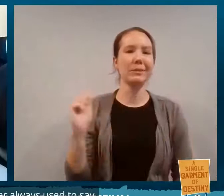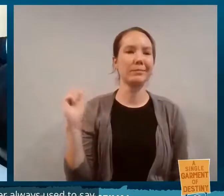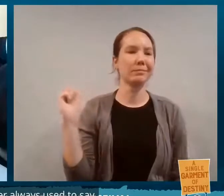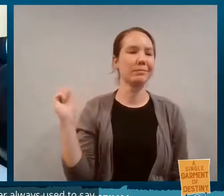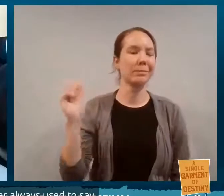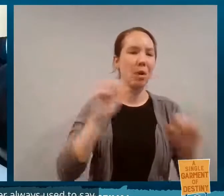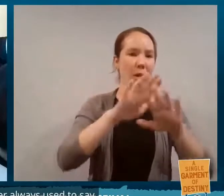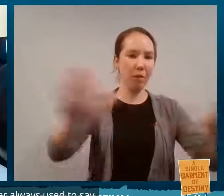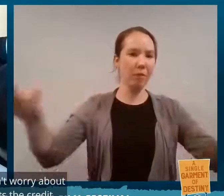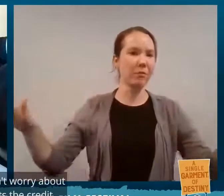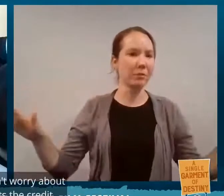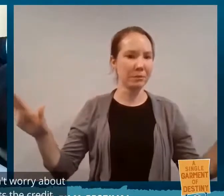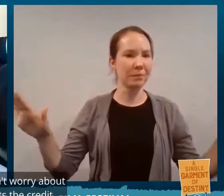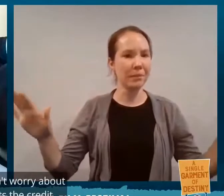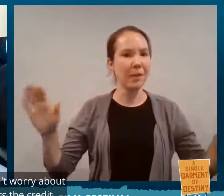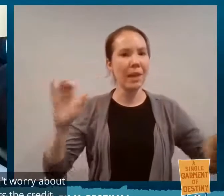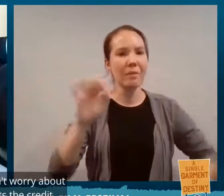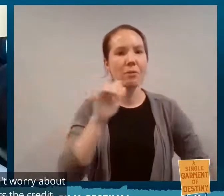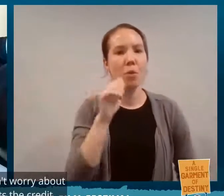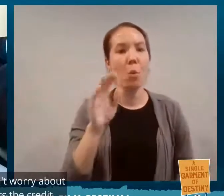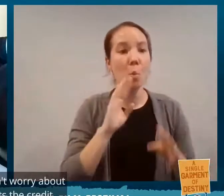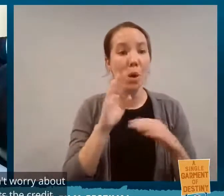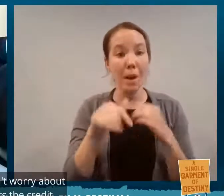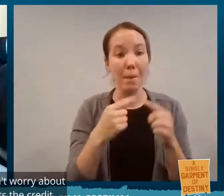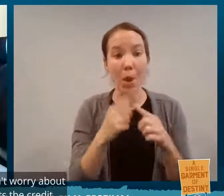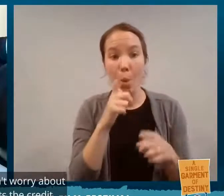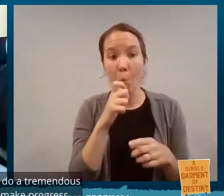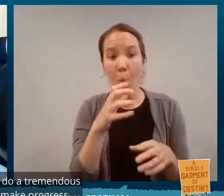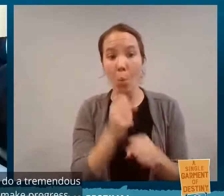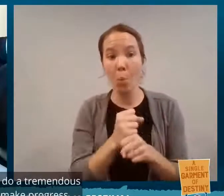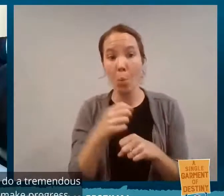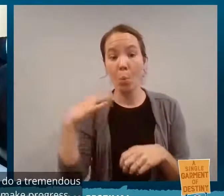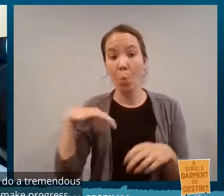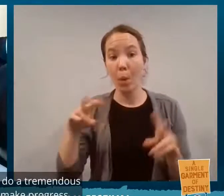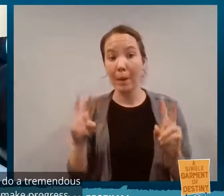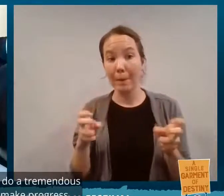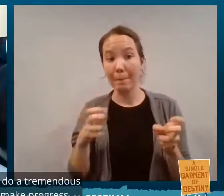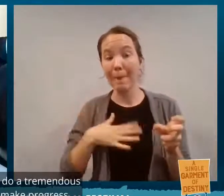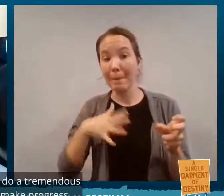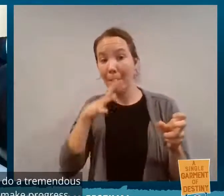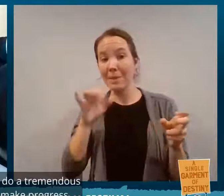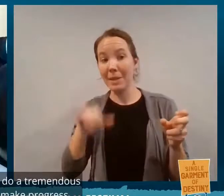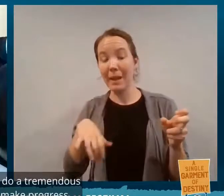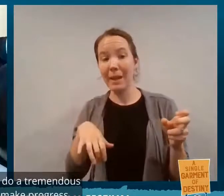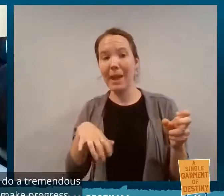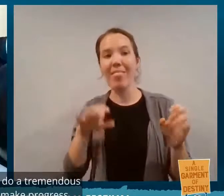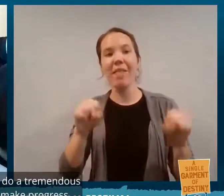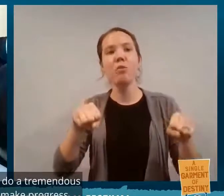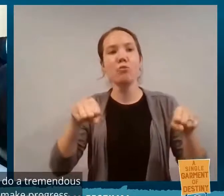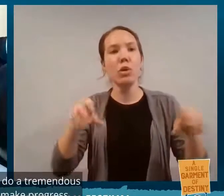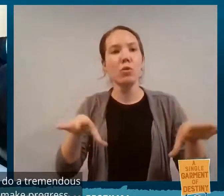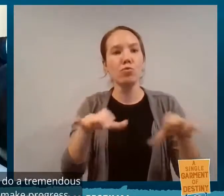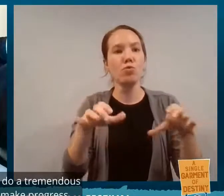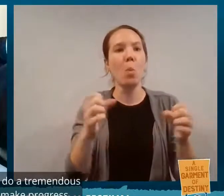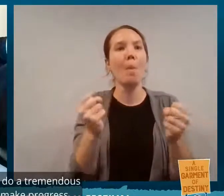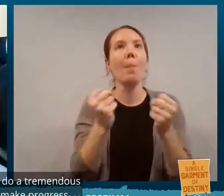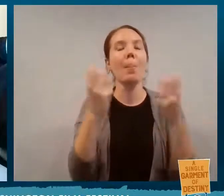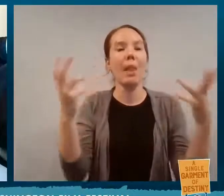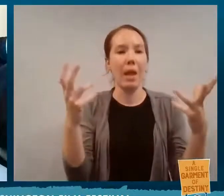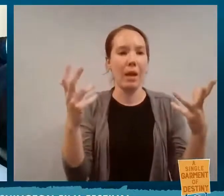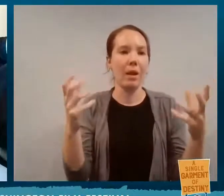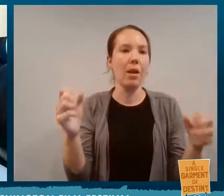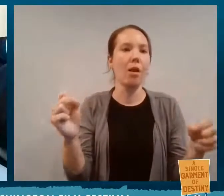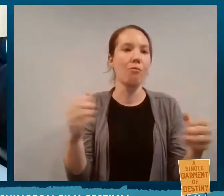to say, if you don't worry about who gets the credit, then you can do a tremendous amount to make